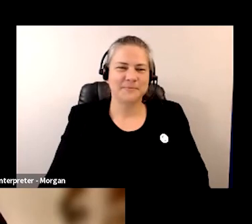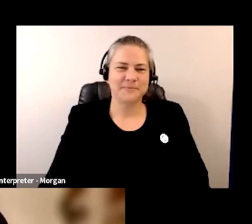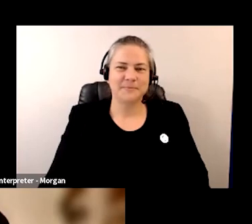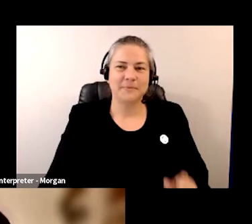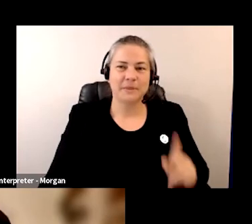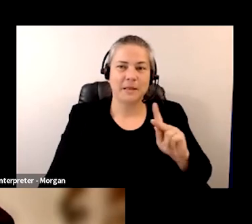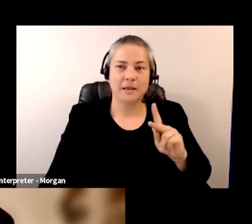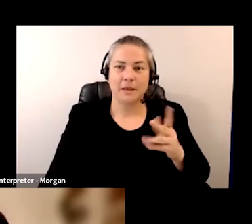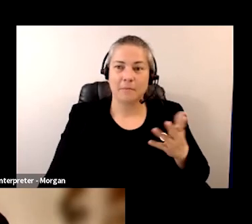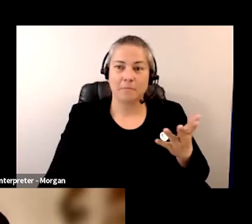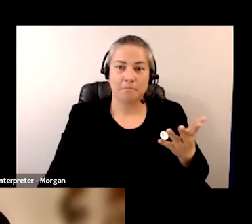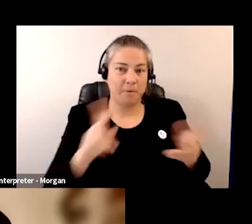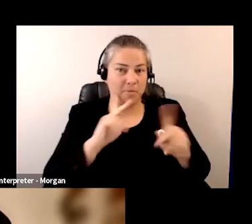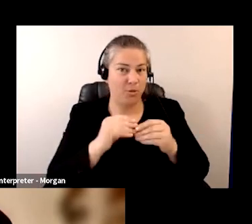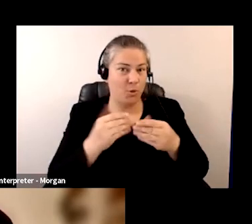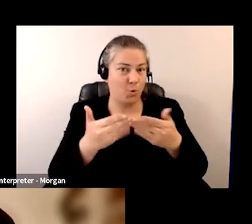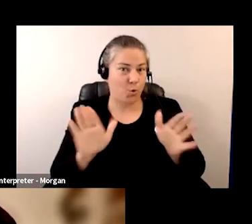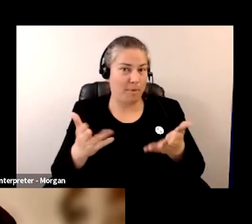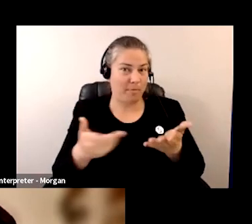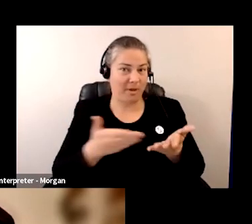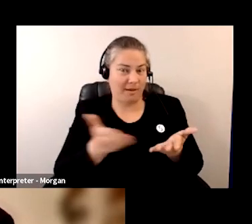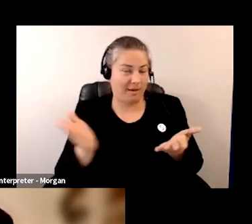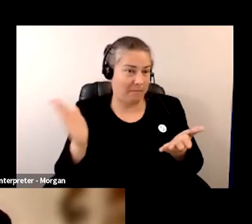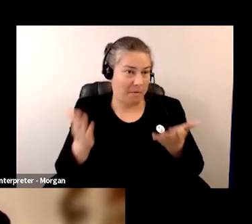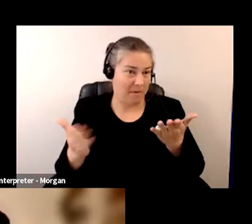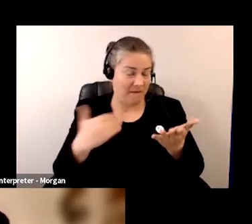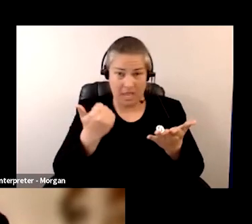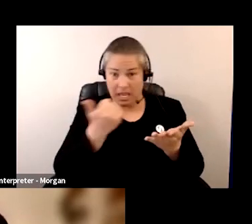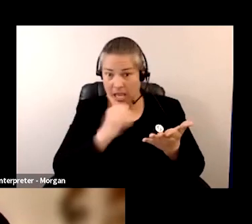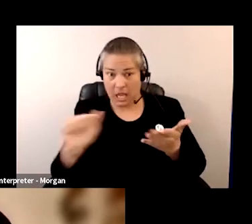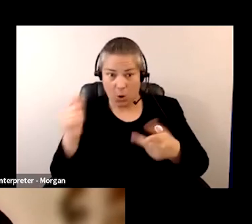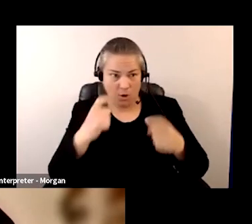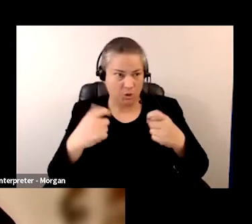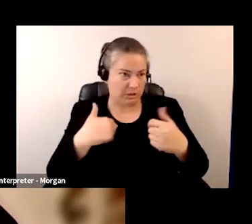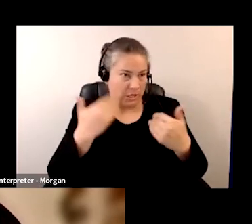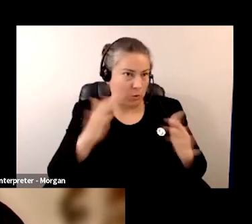People in the room, maybe, I don't know if there are any questions, but